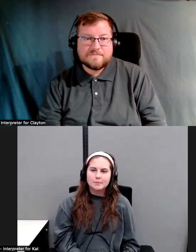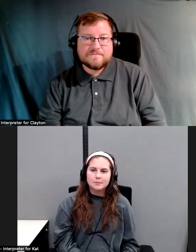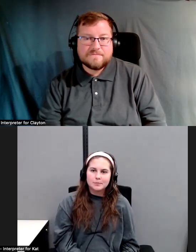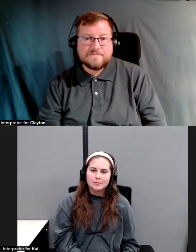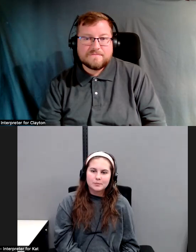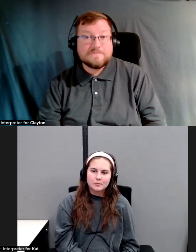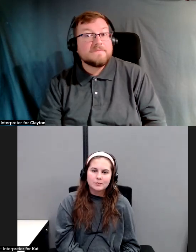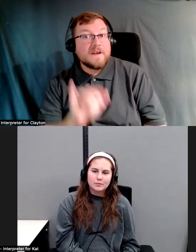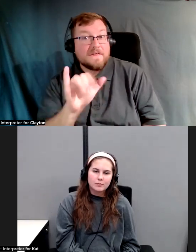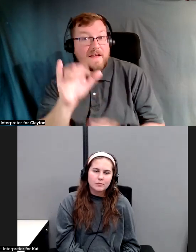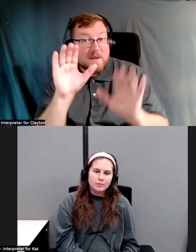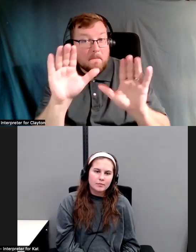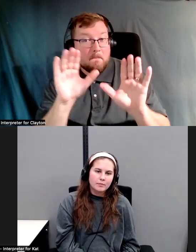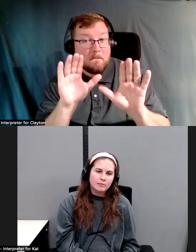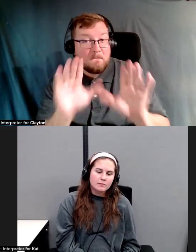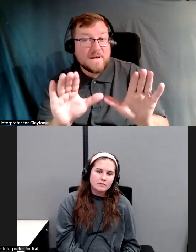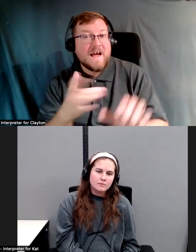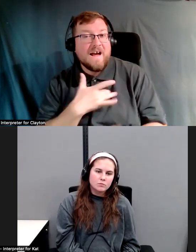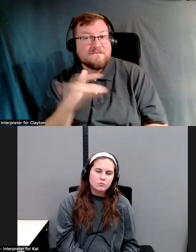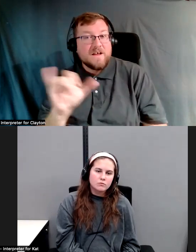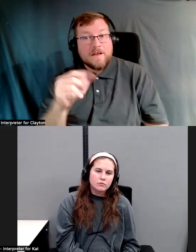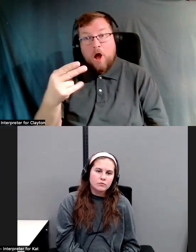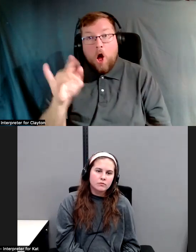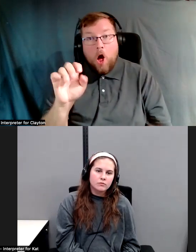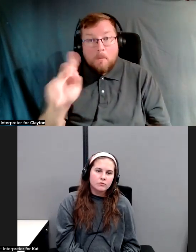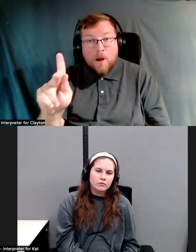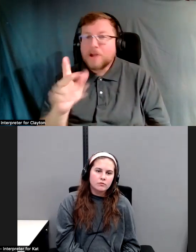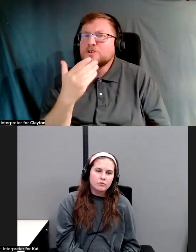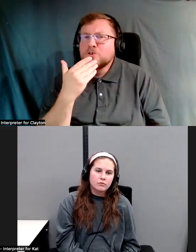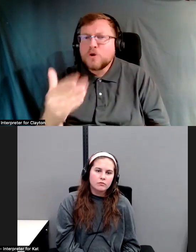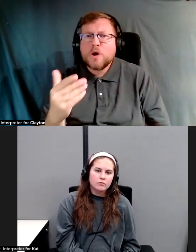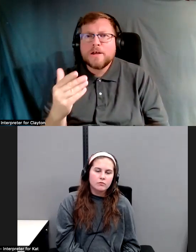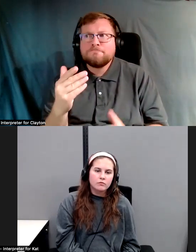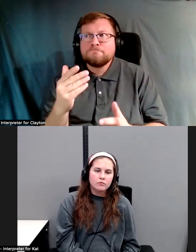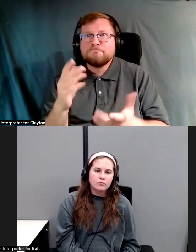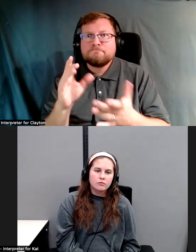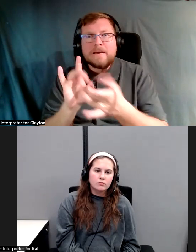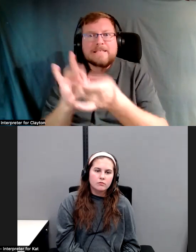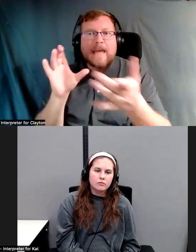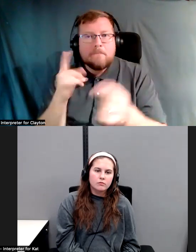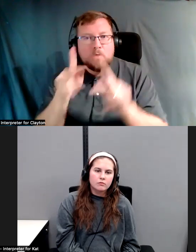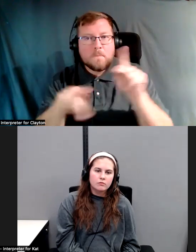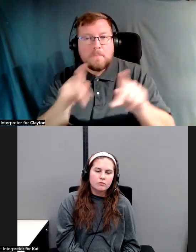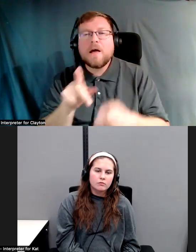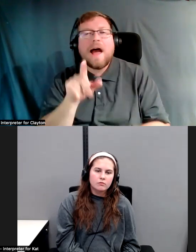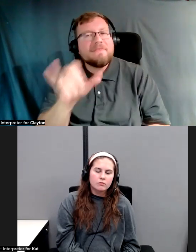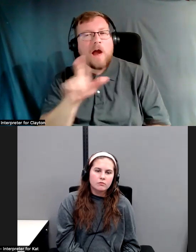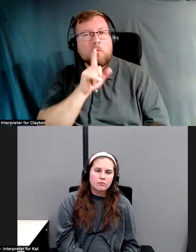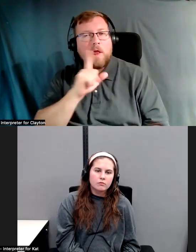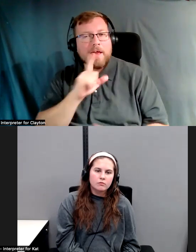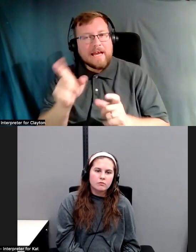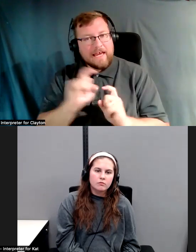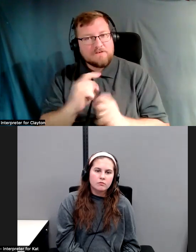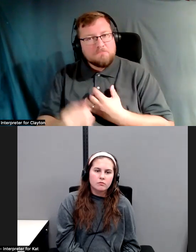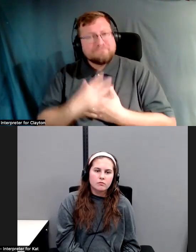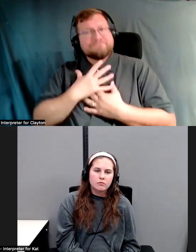That's amazing, and I feel like Hallmark is a good escape for people, and it's a you know, a feel good network that a lot of